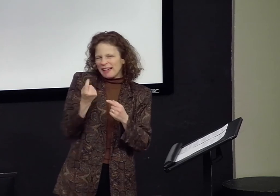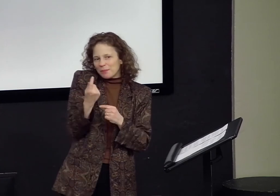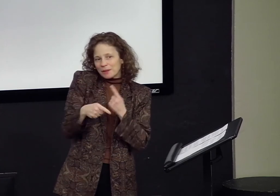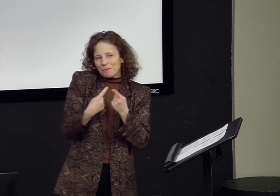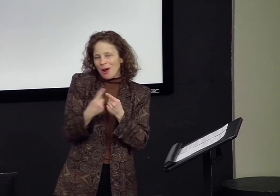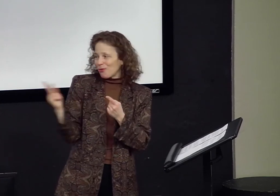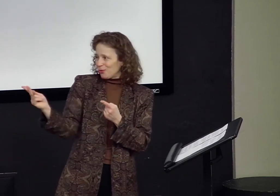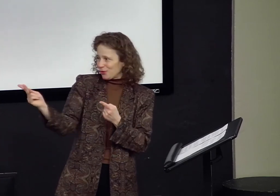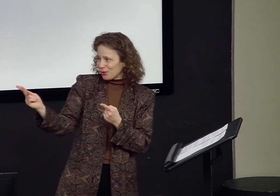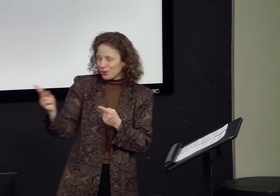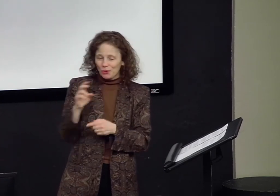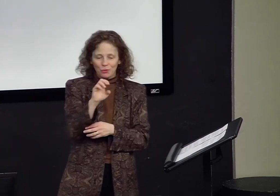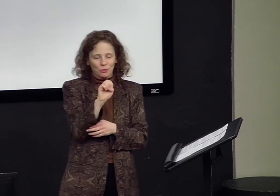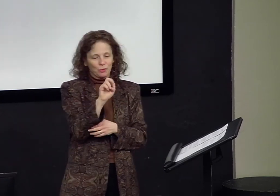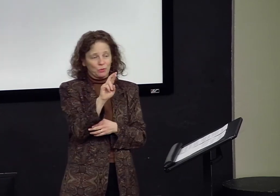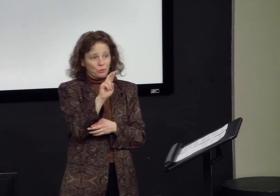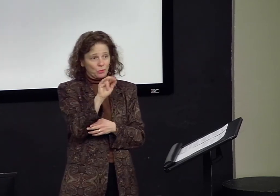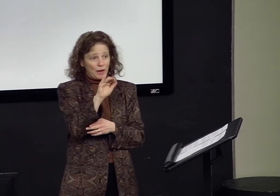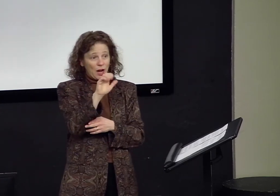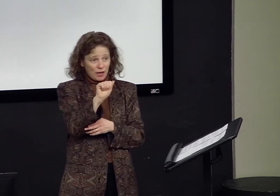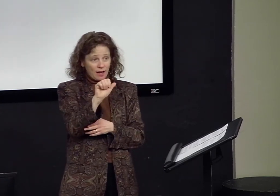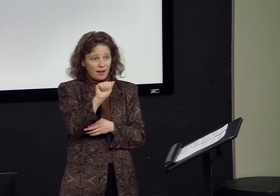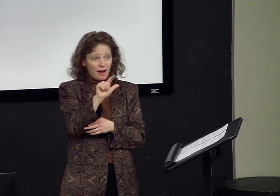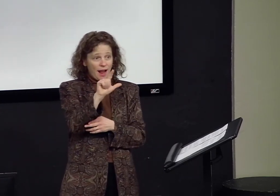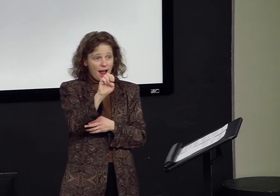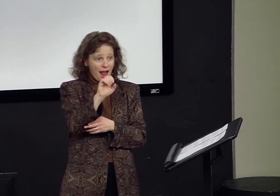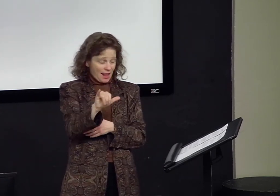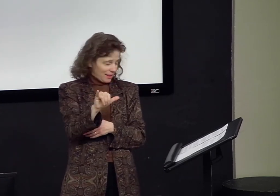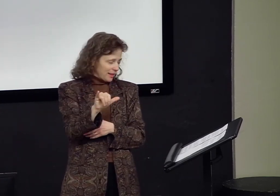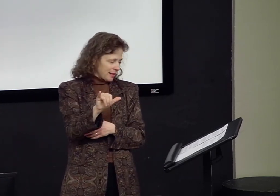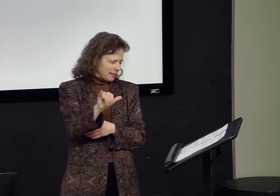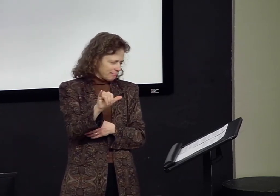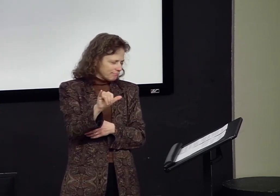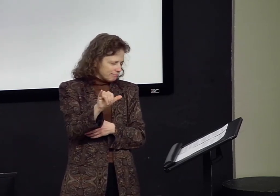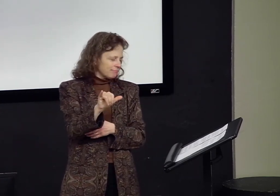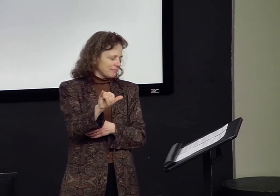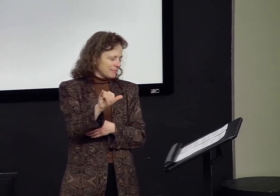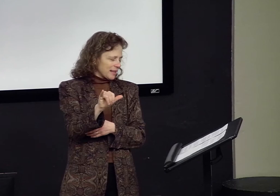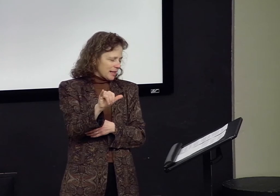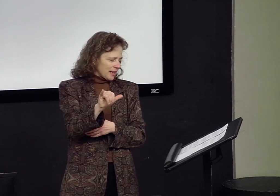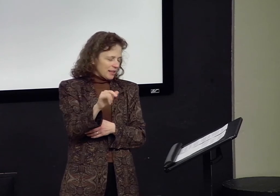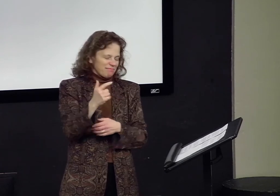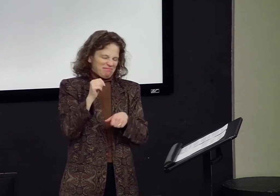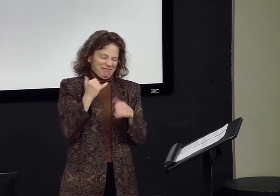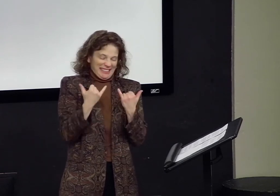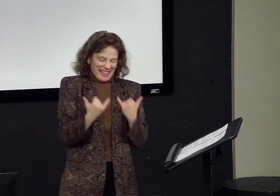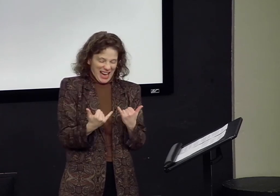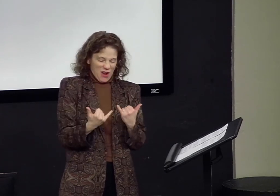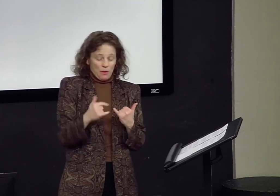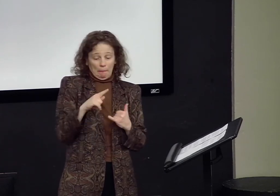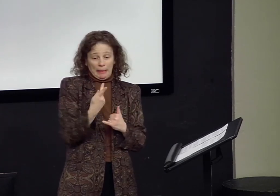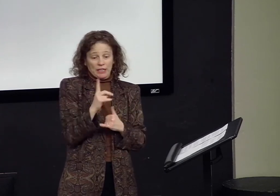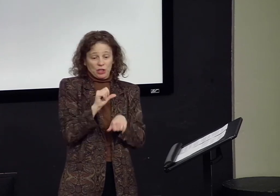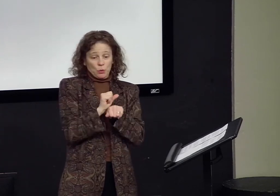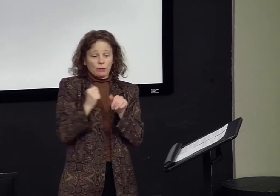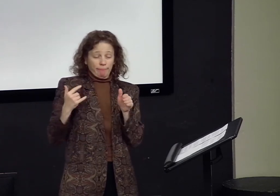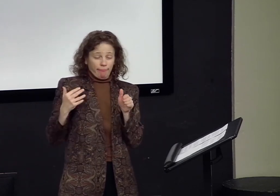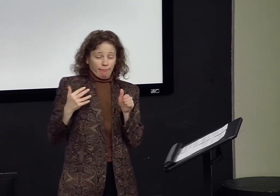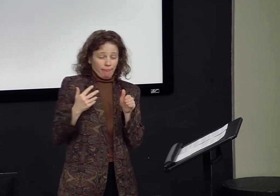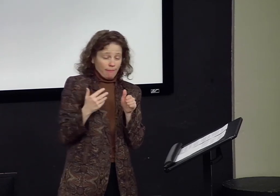Just to share a little bit about our two presenters today, Erica Ali is currently